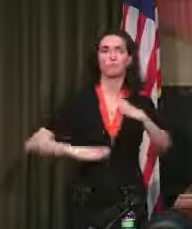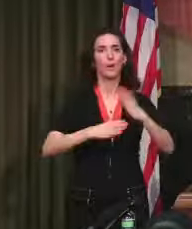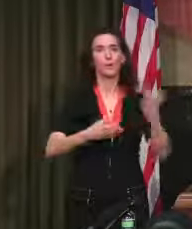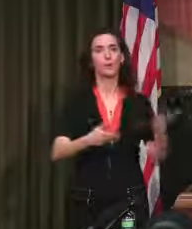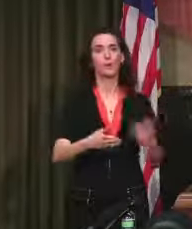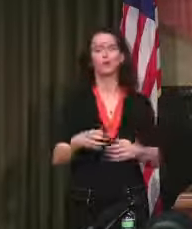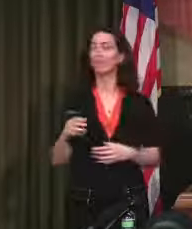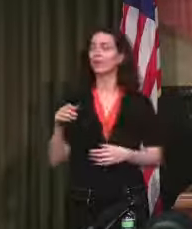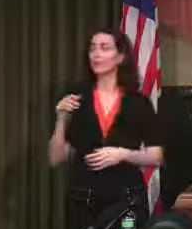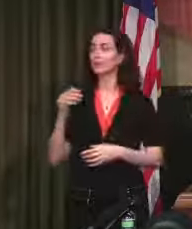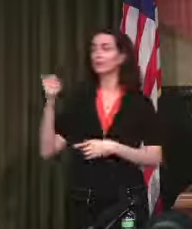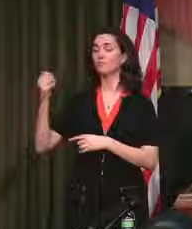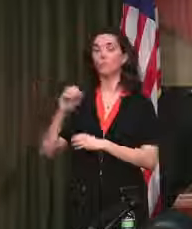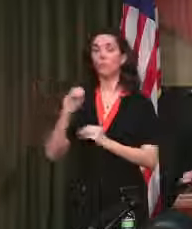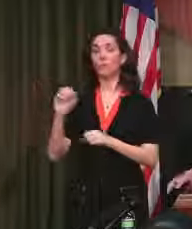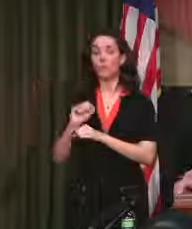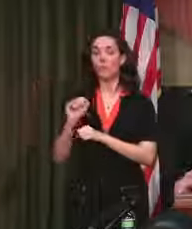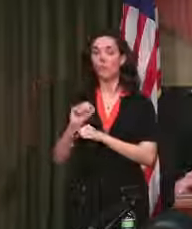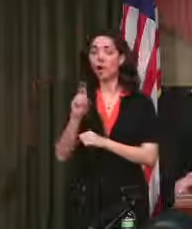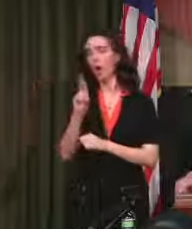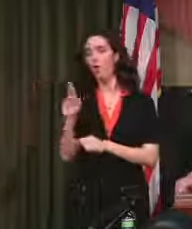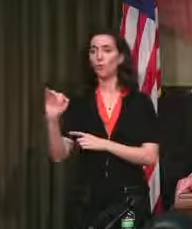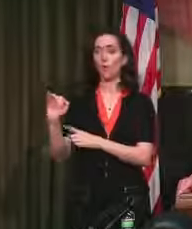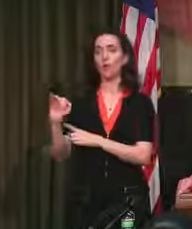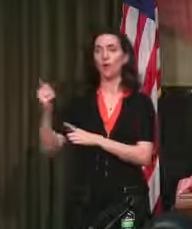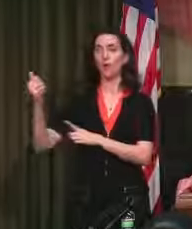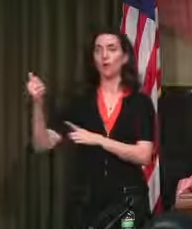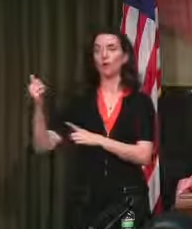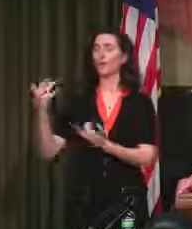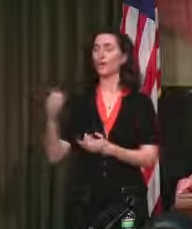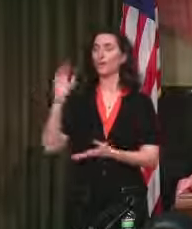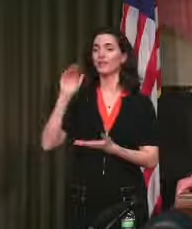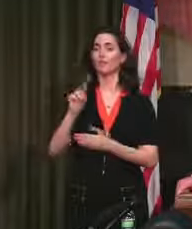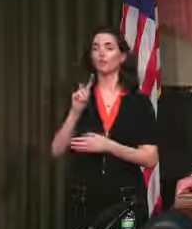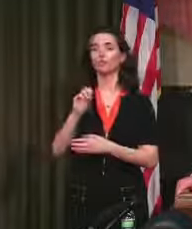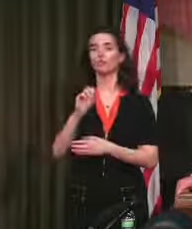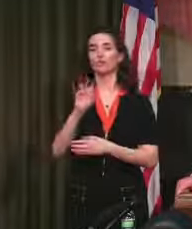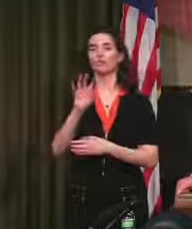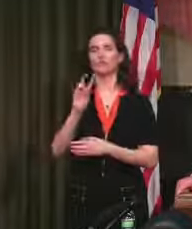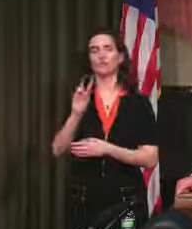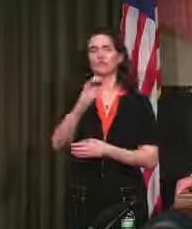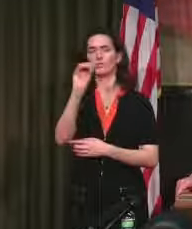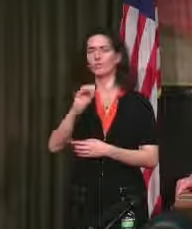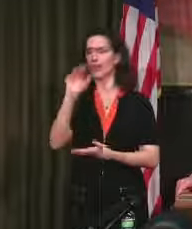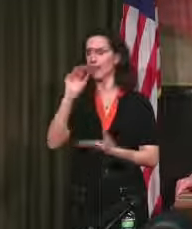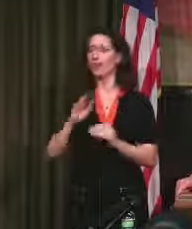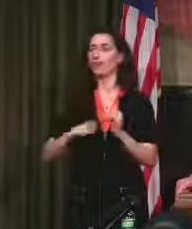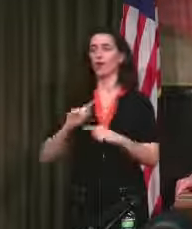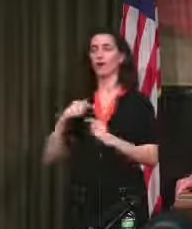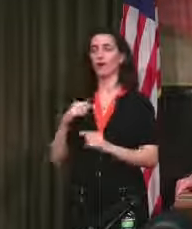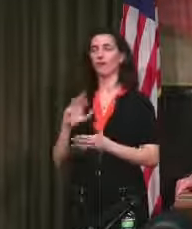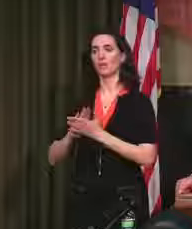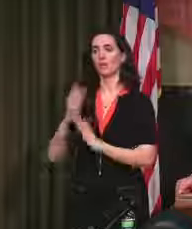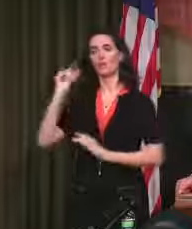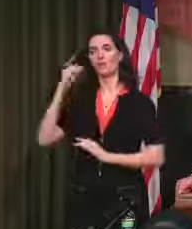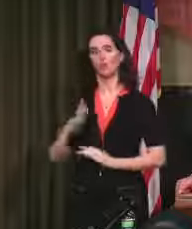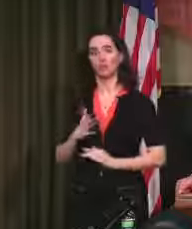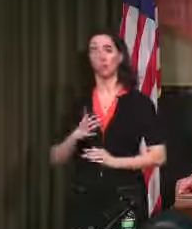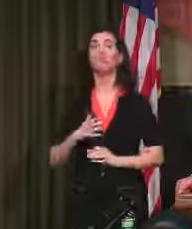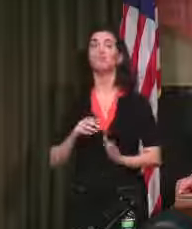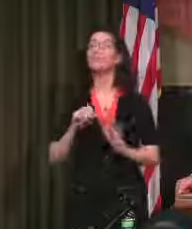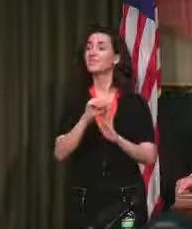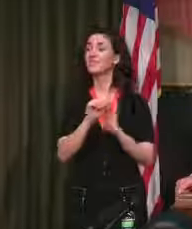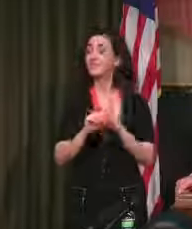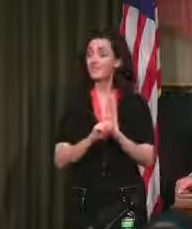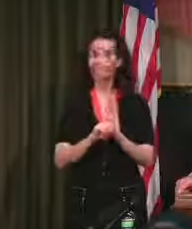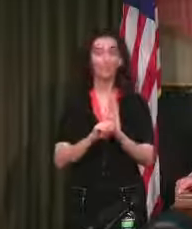Unemployment is down nearly 2 full percentage points from the day I became governor. There is not a state in the nation whose unemployment